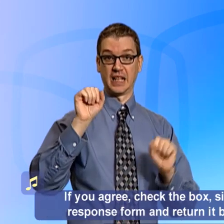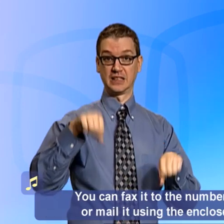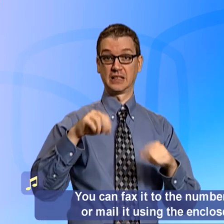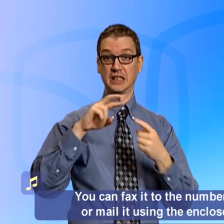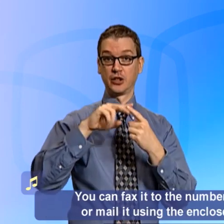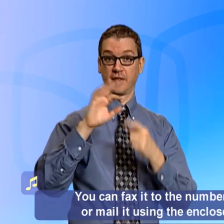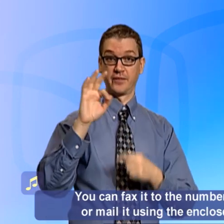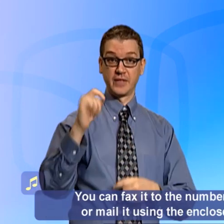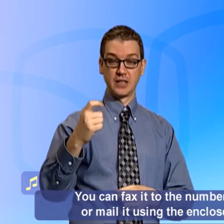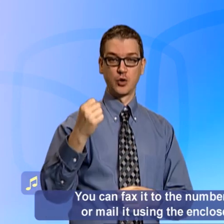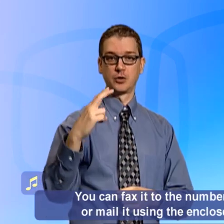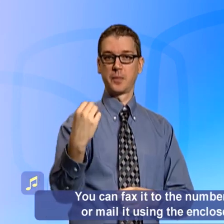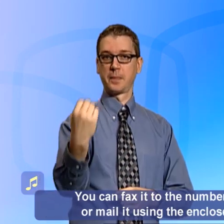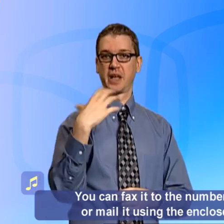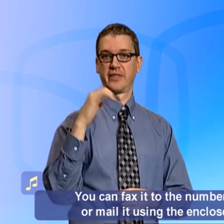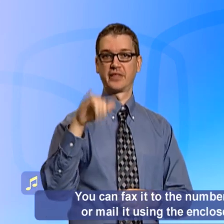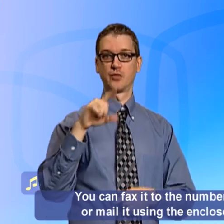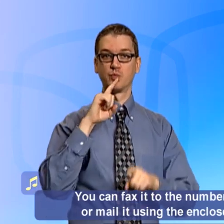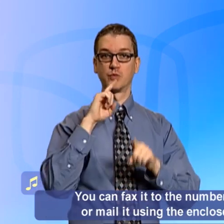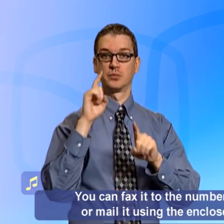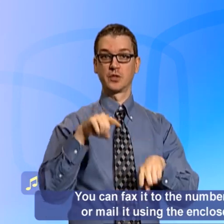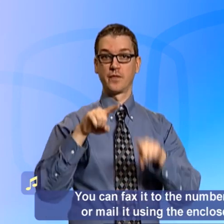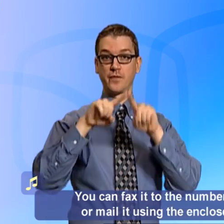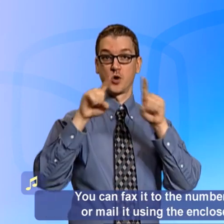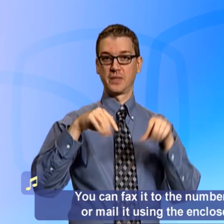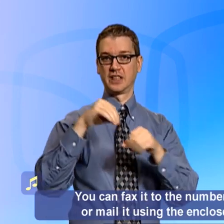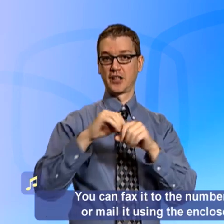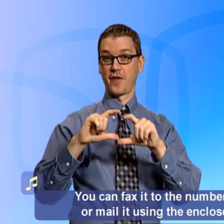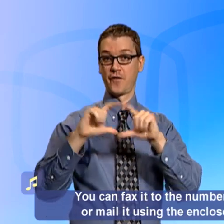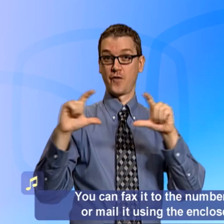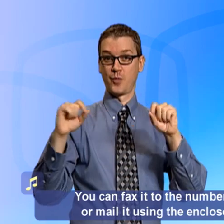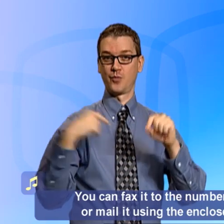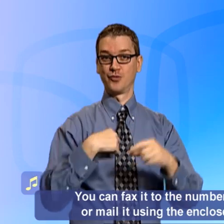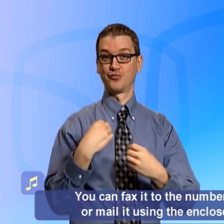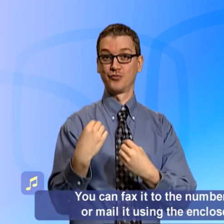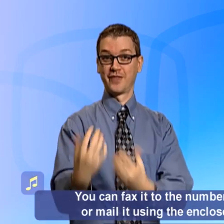You can fax it to the number in the notice or mail it using the enclosed envelope.